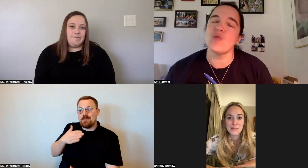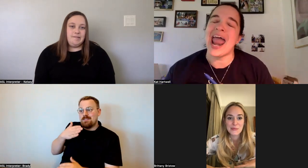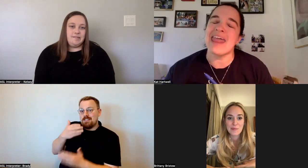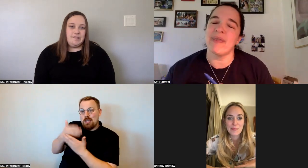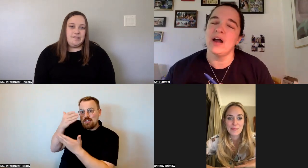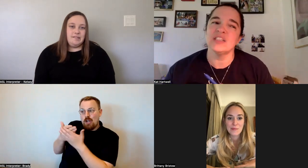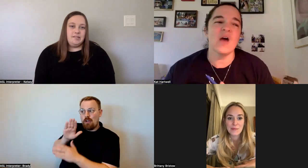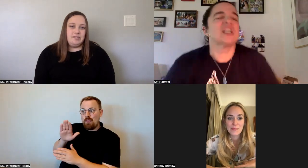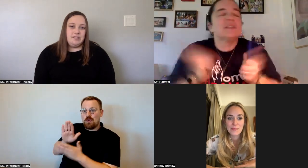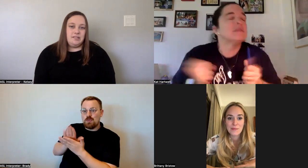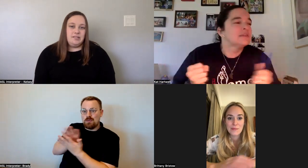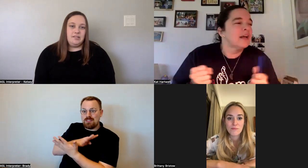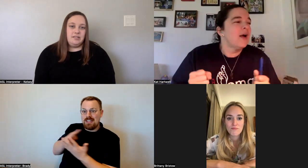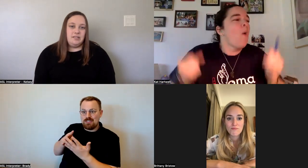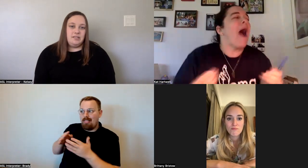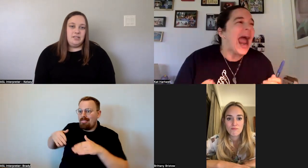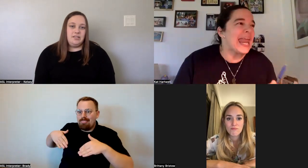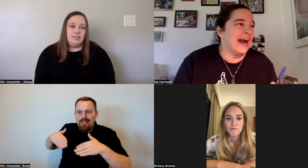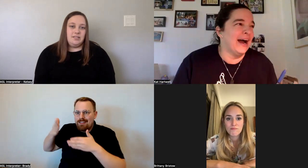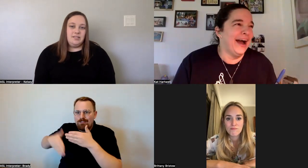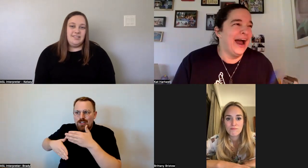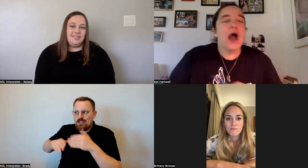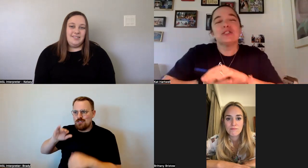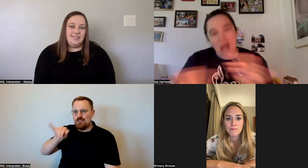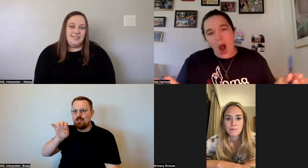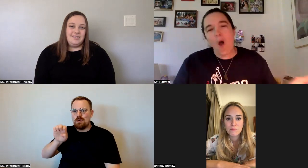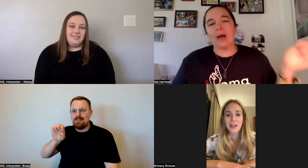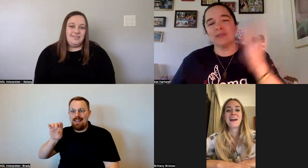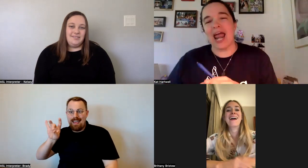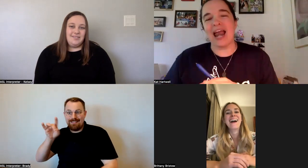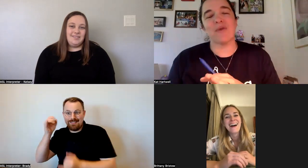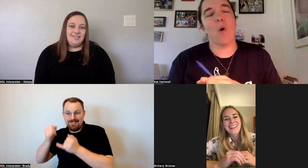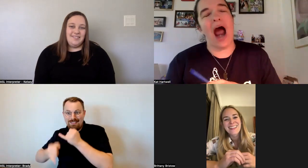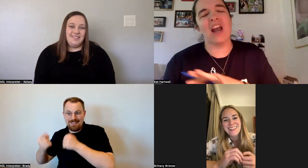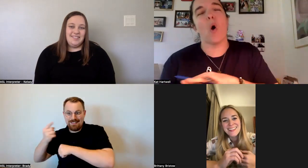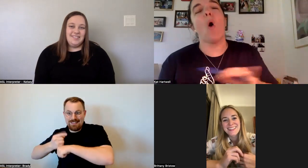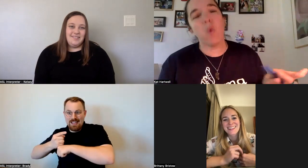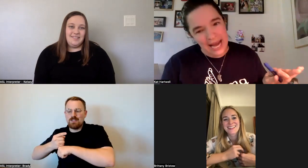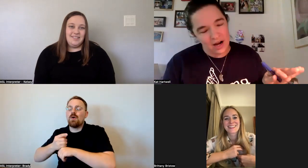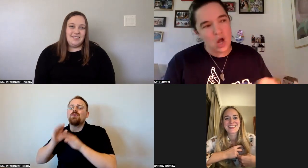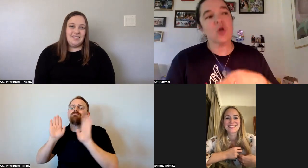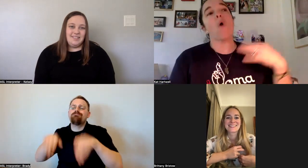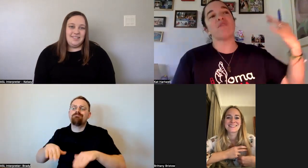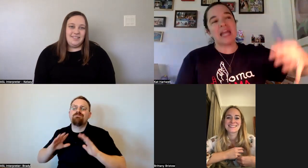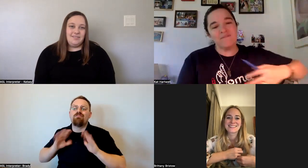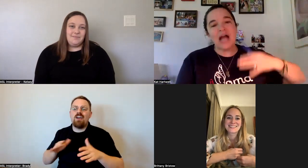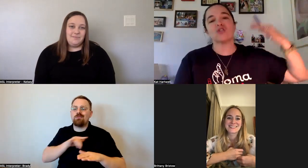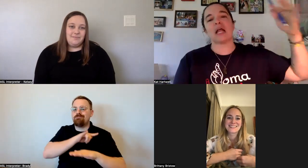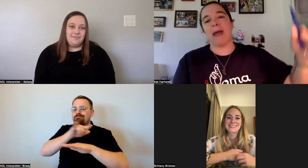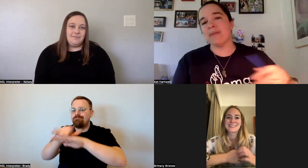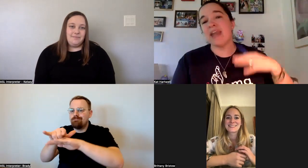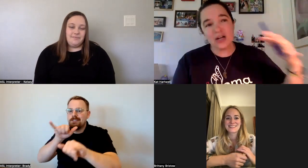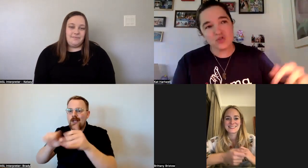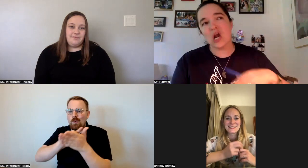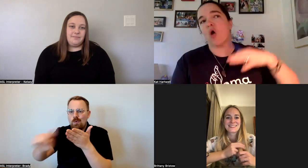until June 8th. So I was like, why? So I'm staying from Hawaii for a week. So hopefully,